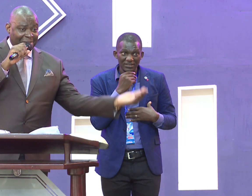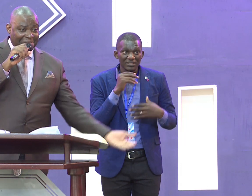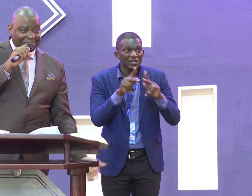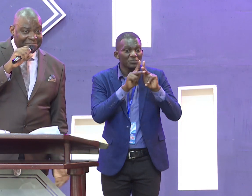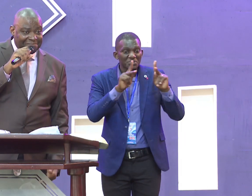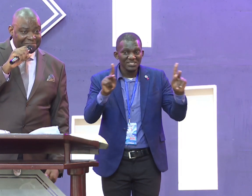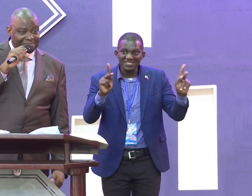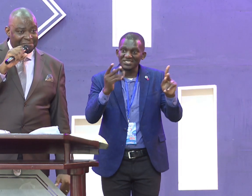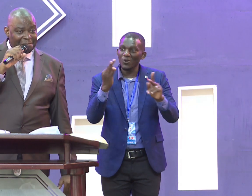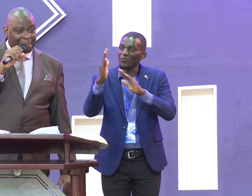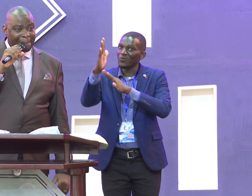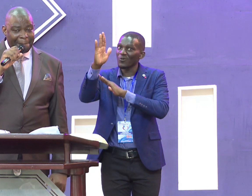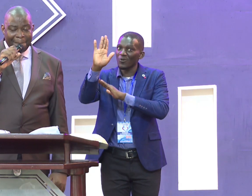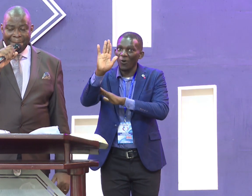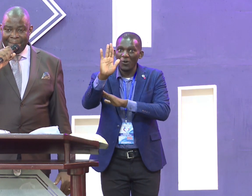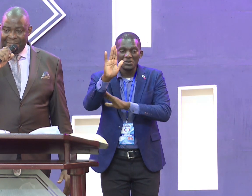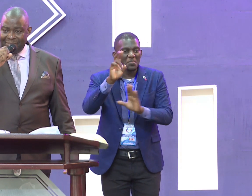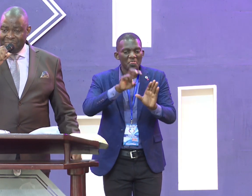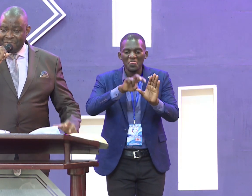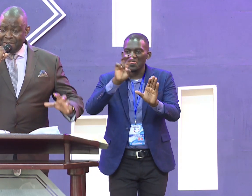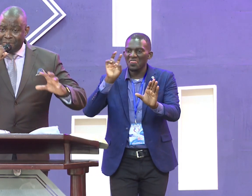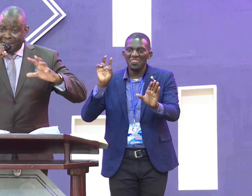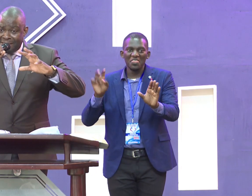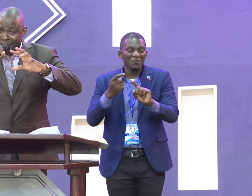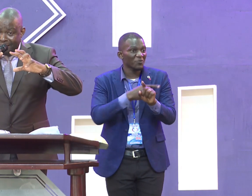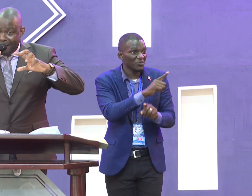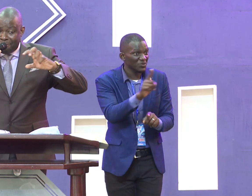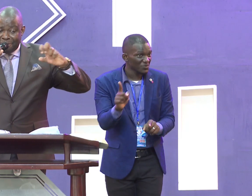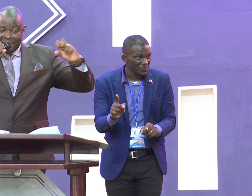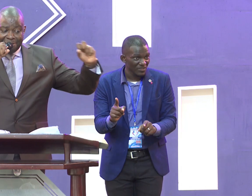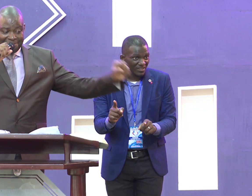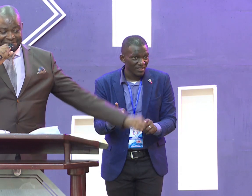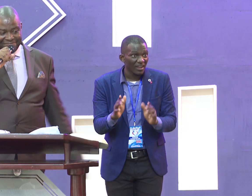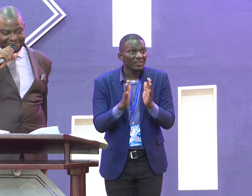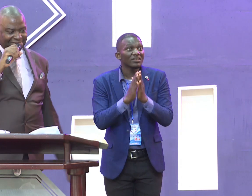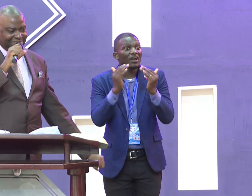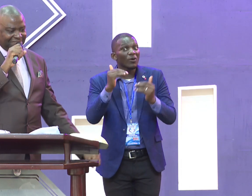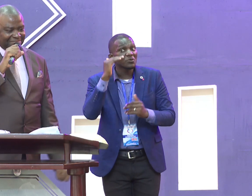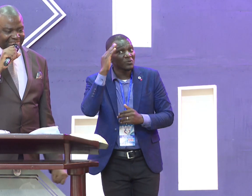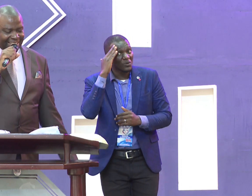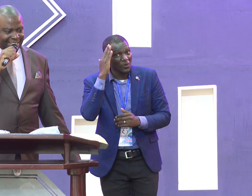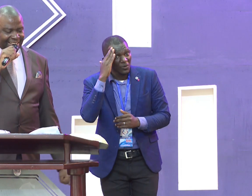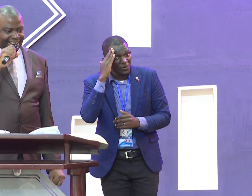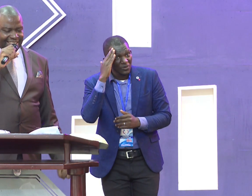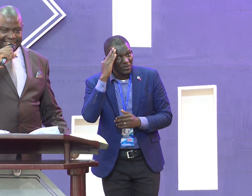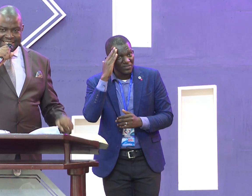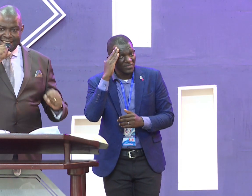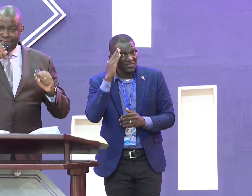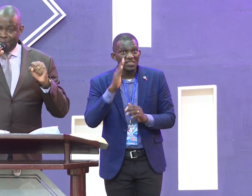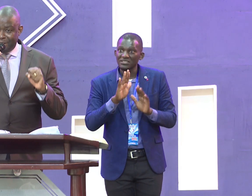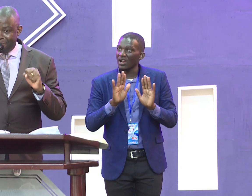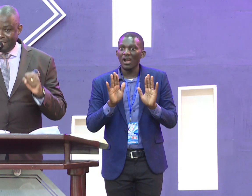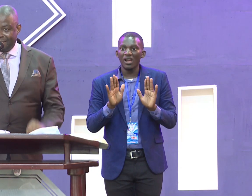stable, first of all, is the peace to be off from you. Then you will know that he has